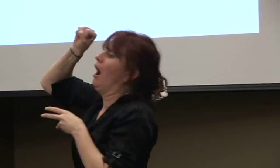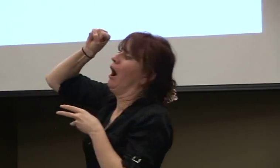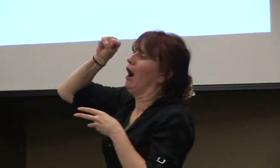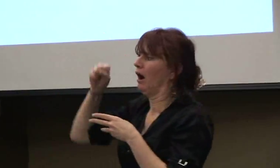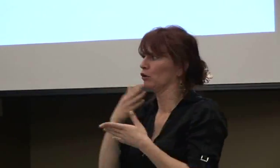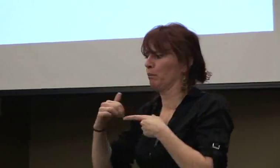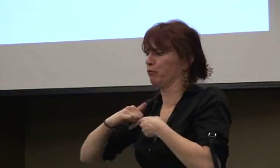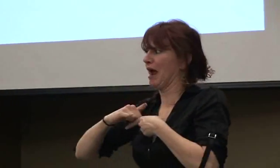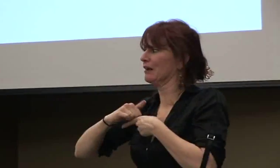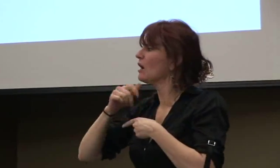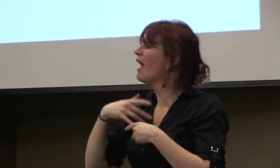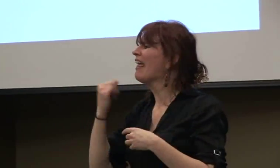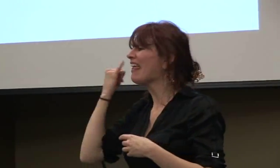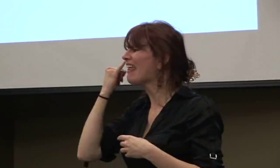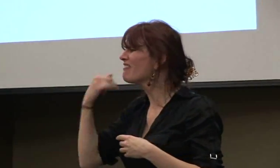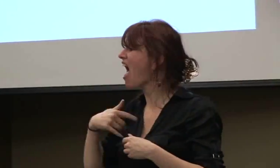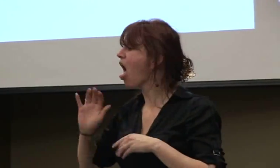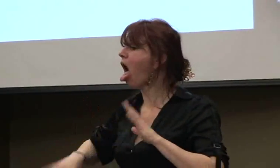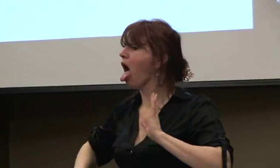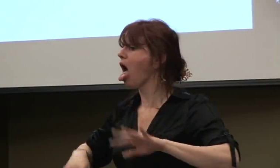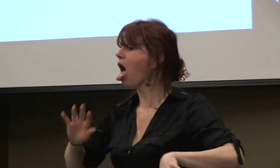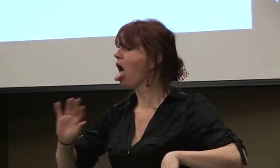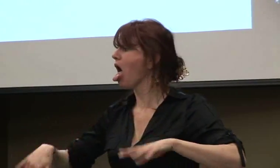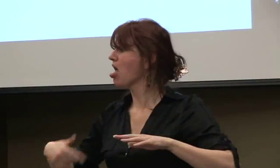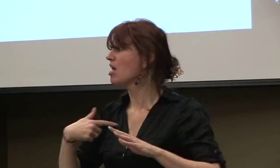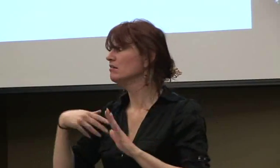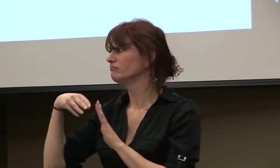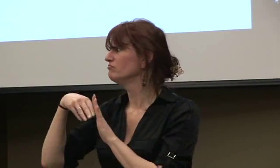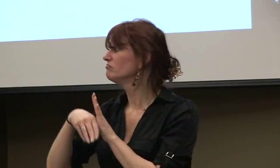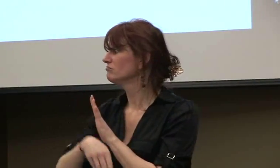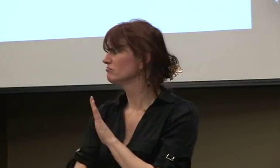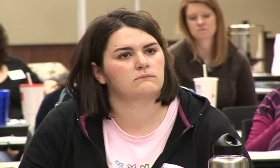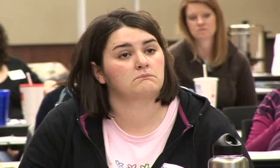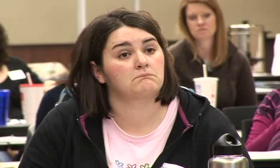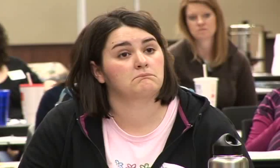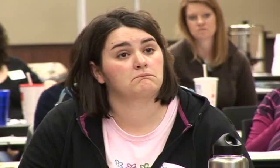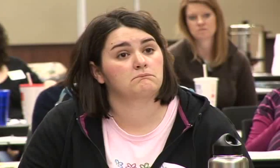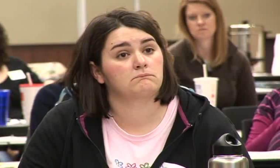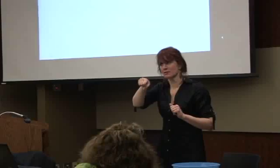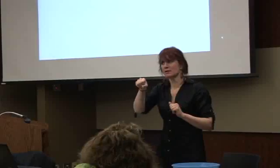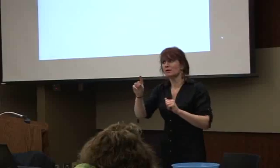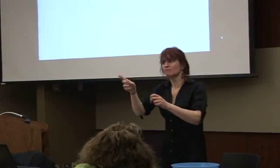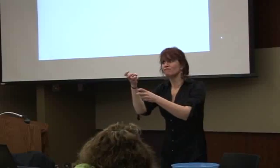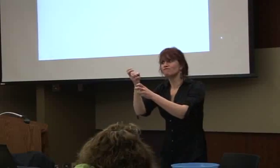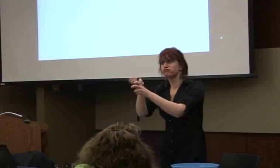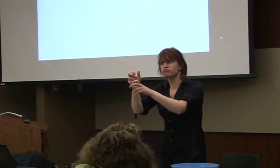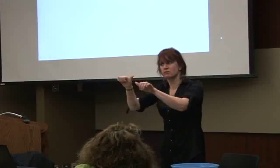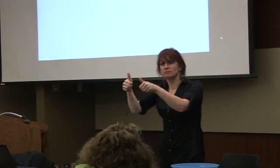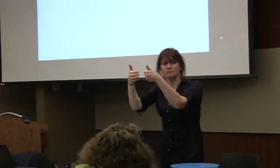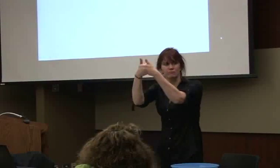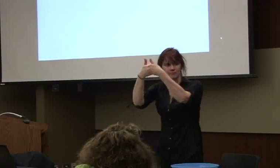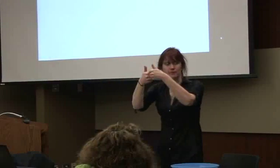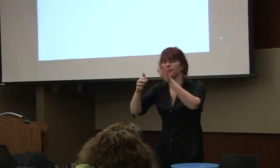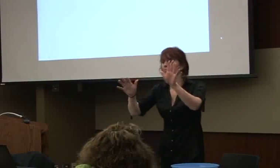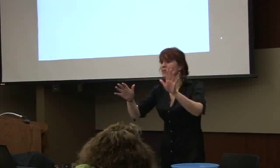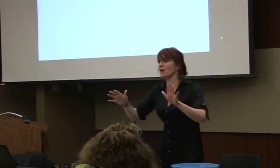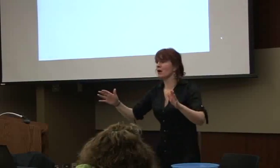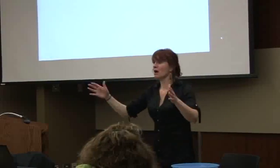was taught by a deaf teacher. Trix Bruce came to the Oscar Burgos